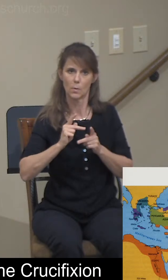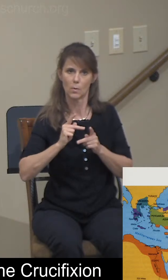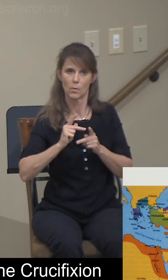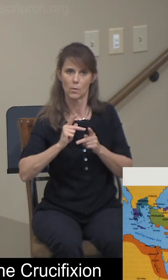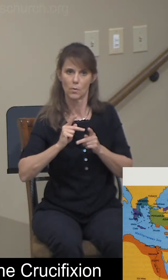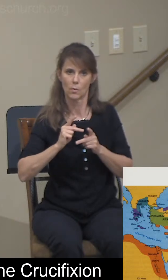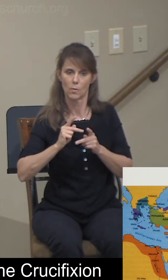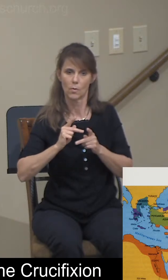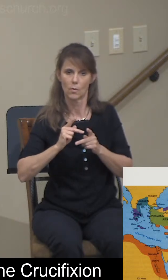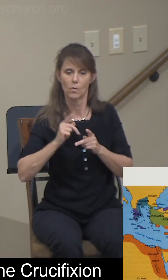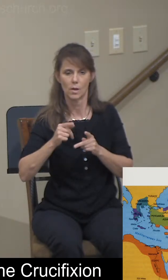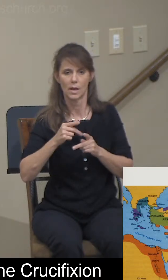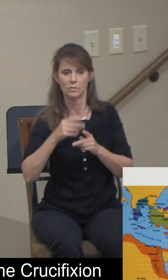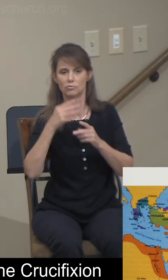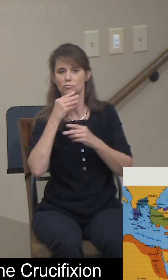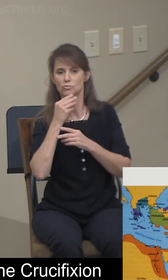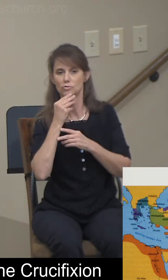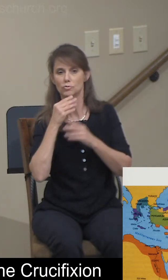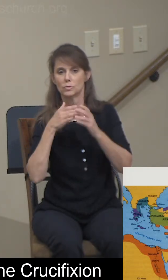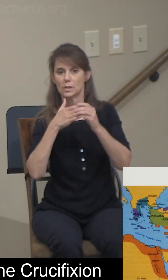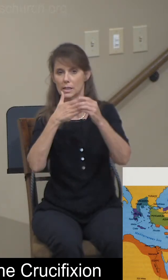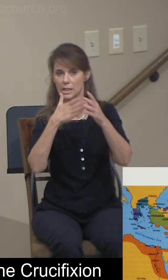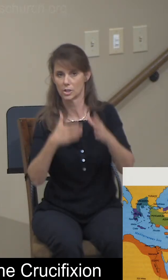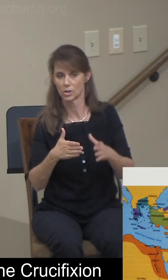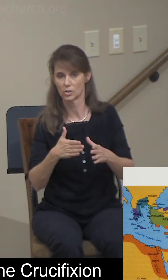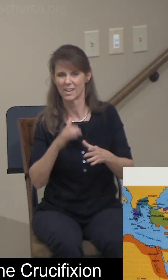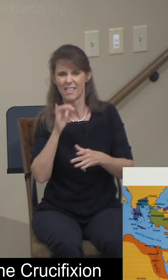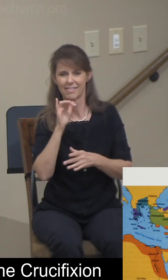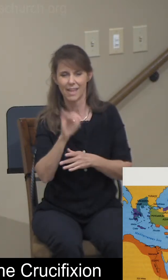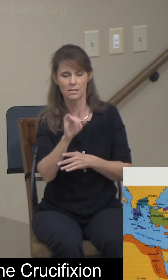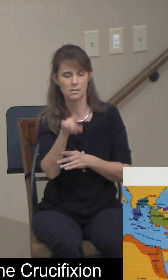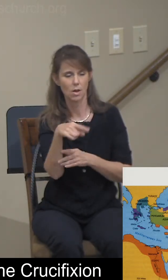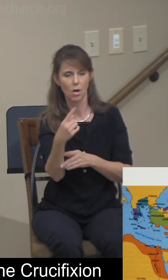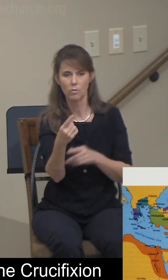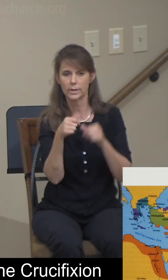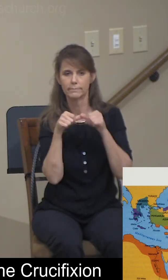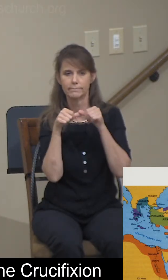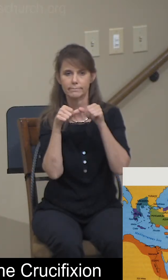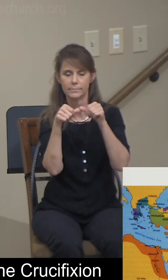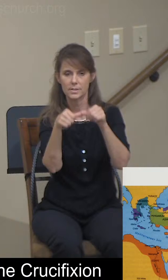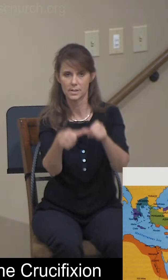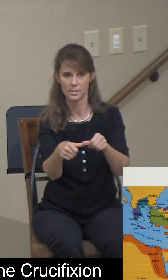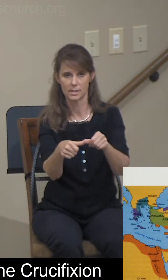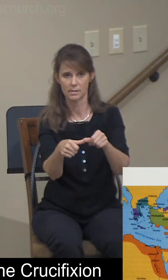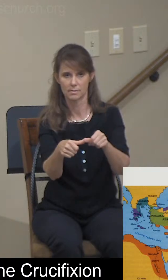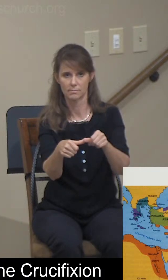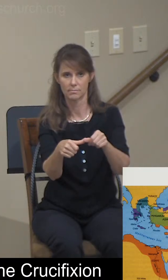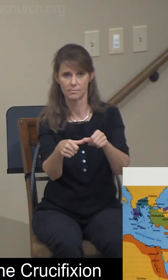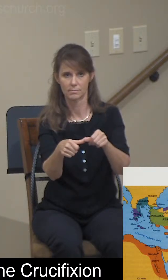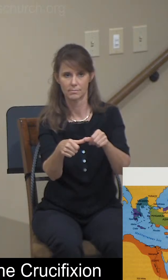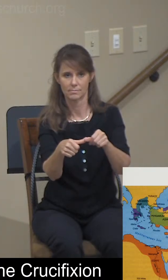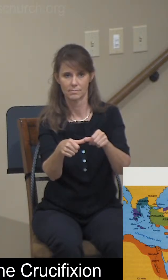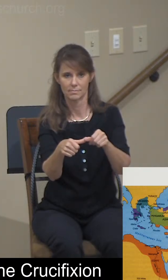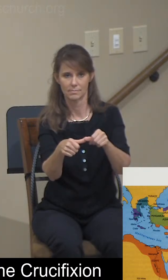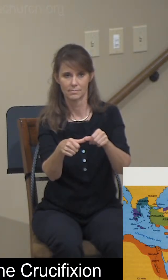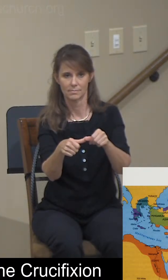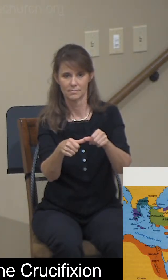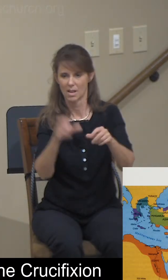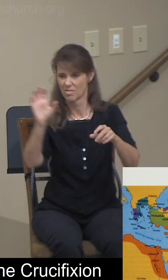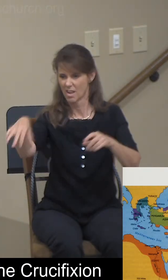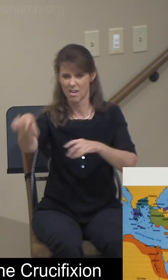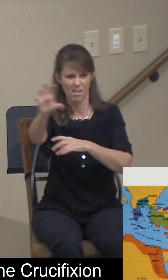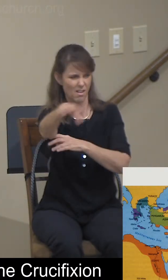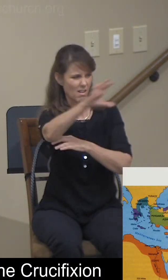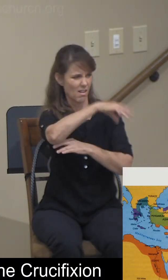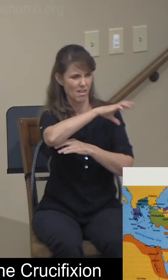leadership. This is the consistency, if you will, that exists in life amidst all of this inconsistency, trial,